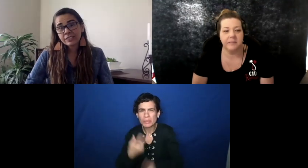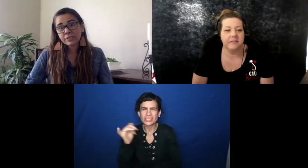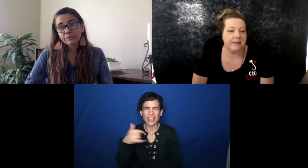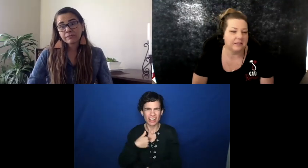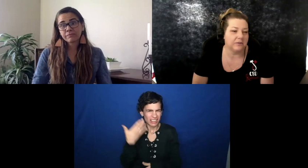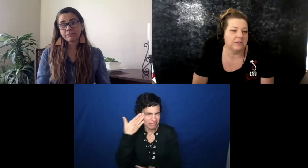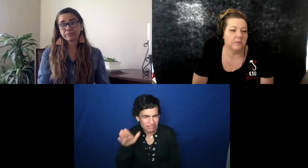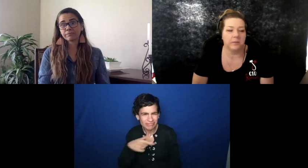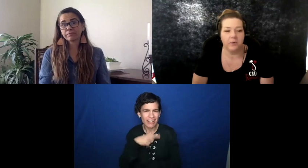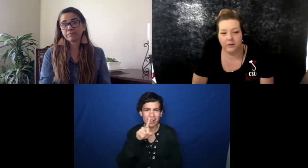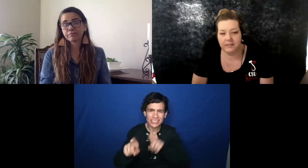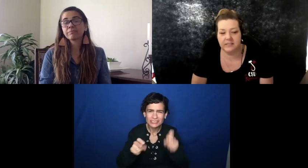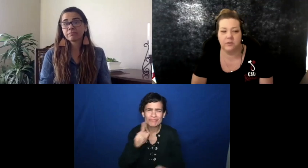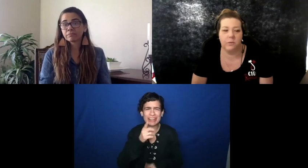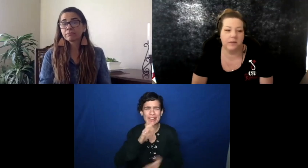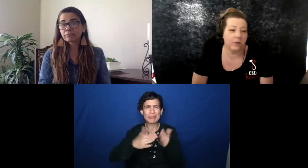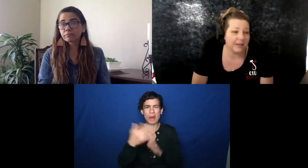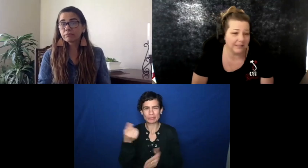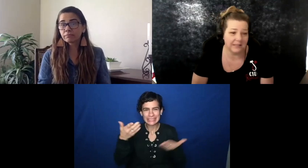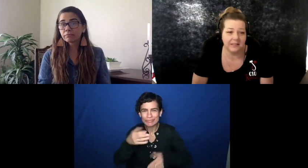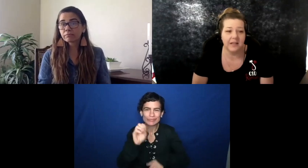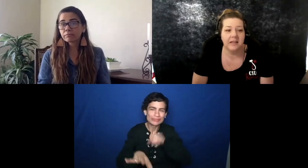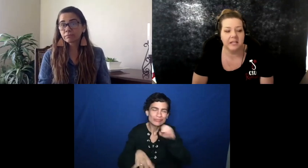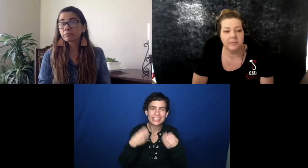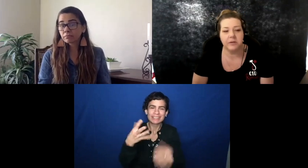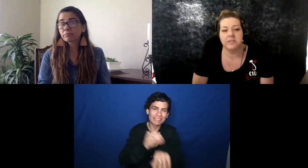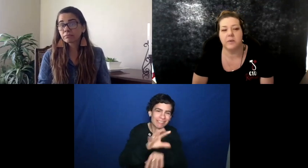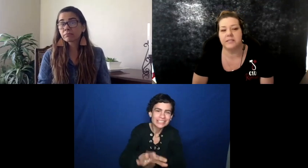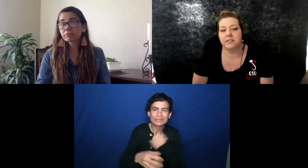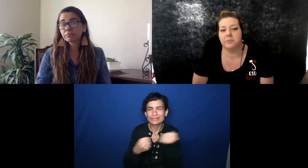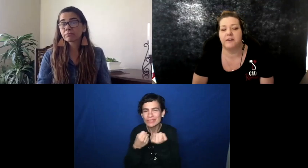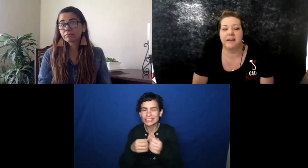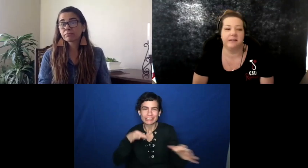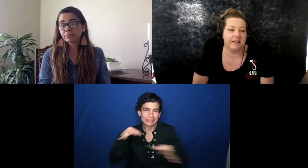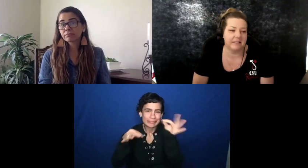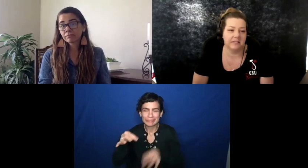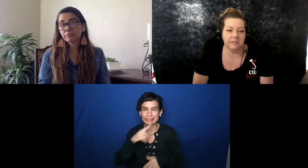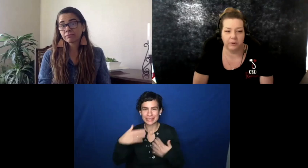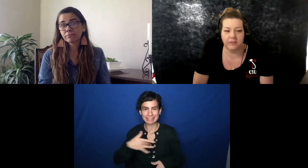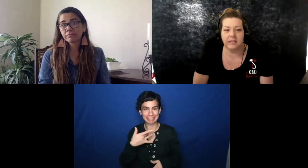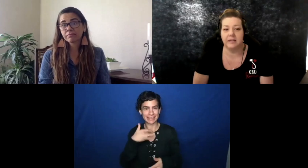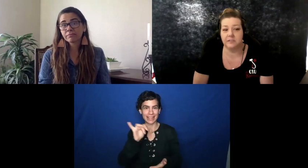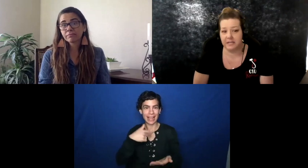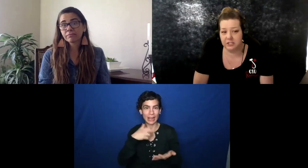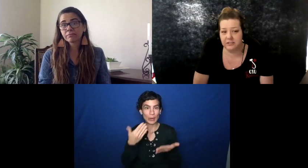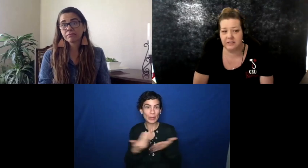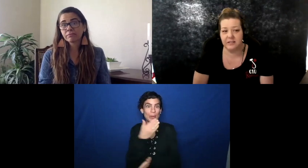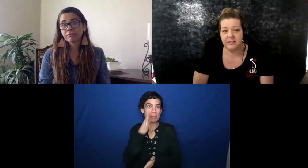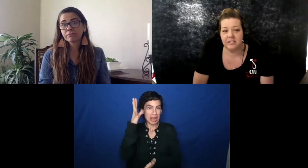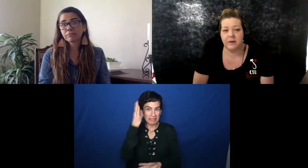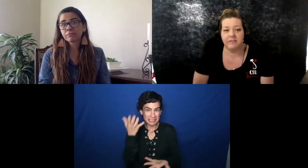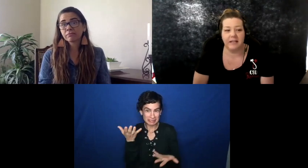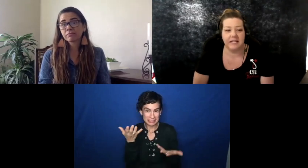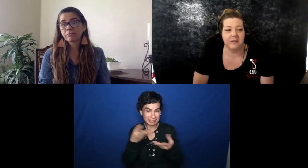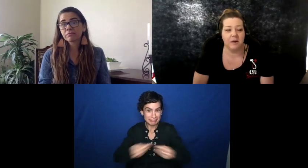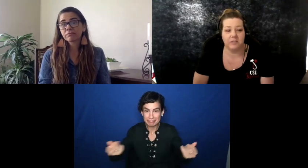Some events or what the progress is or what the process is, the community was always there to provide advice and support and explanations. So